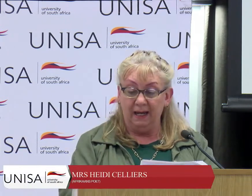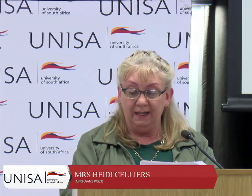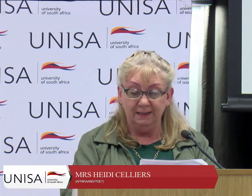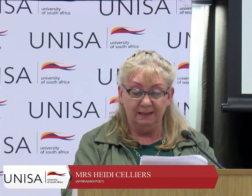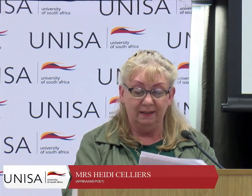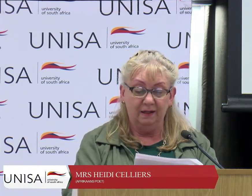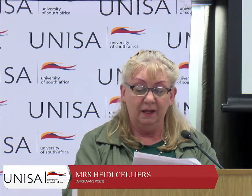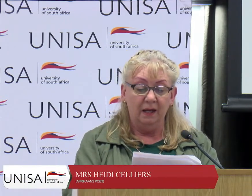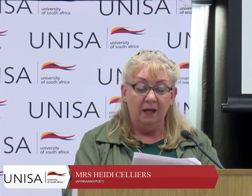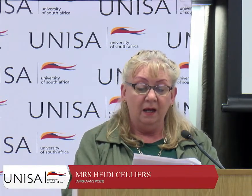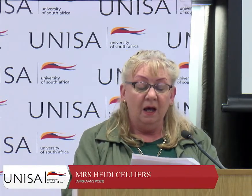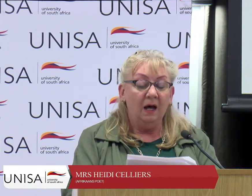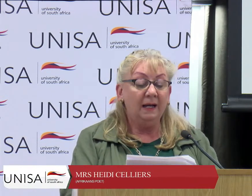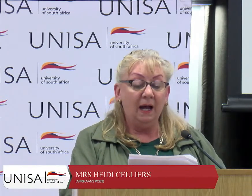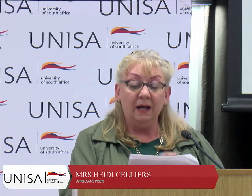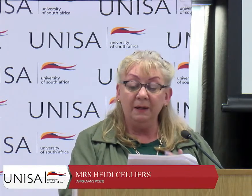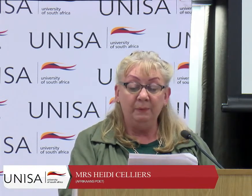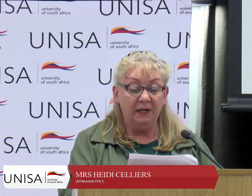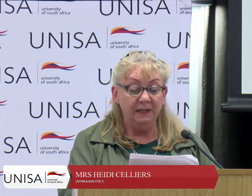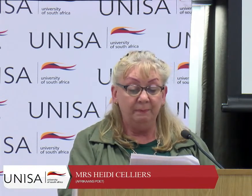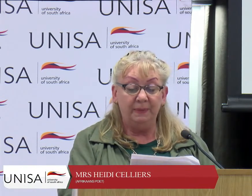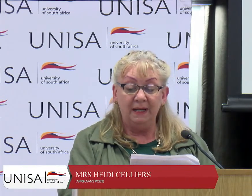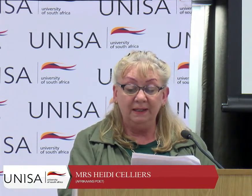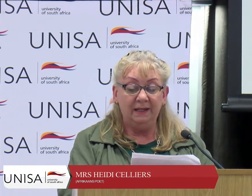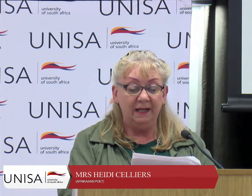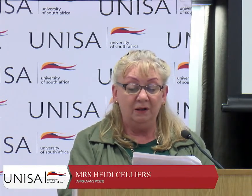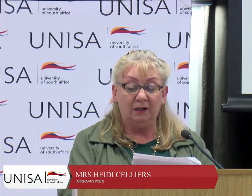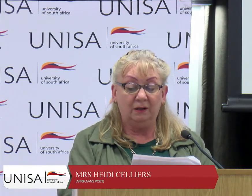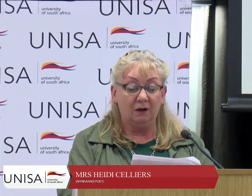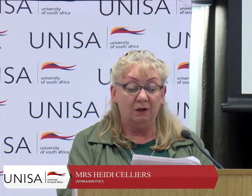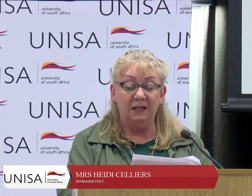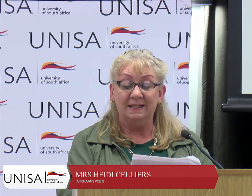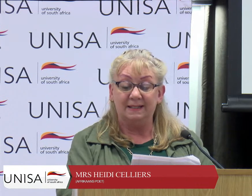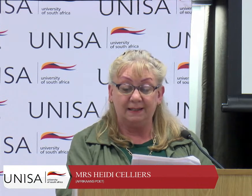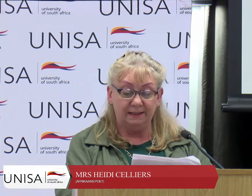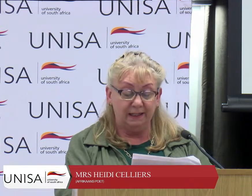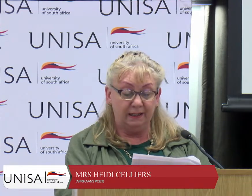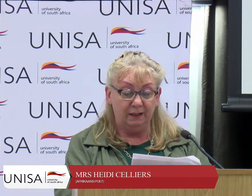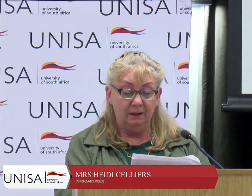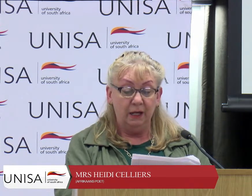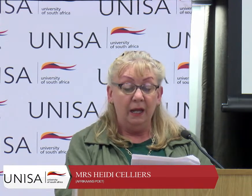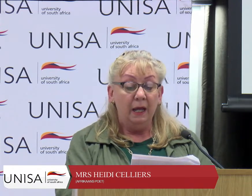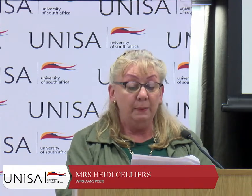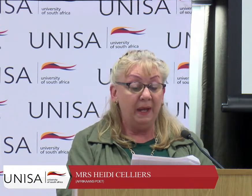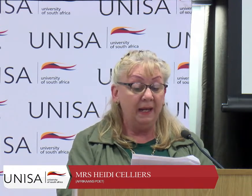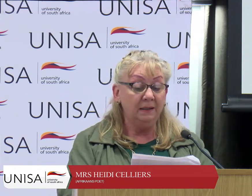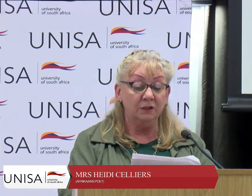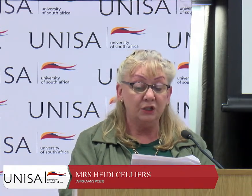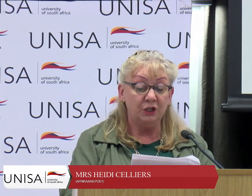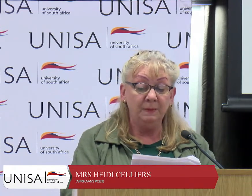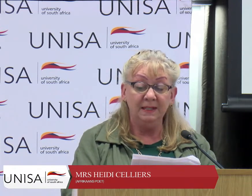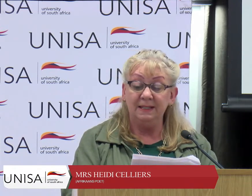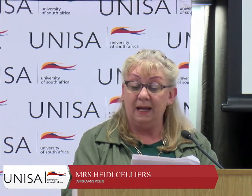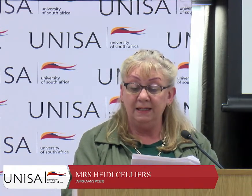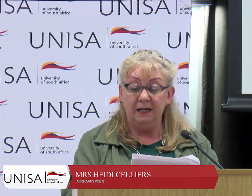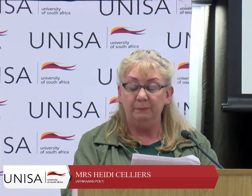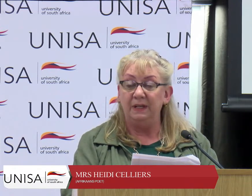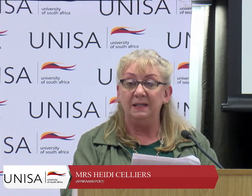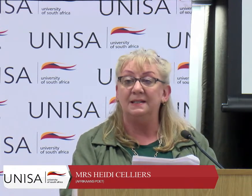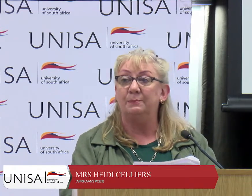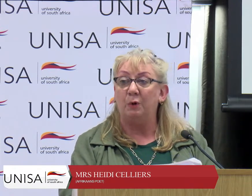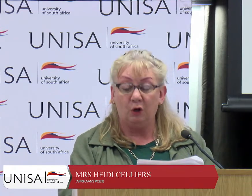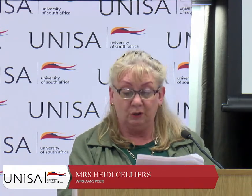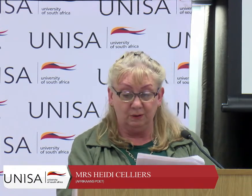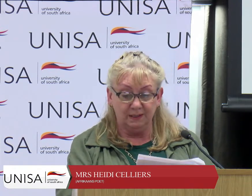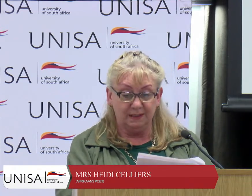one hand. Haar armbande blink en haar krale skitter. Her bangle shimmers and her